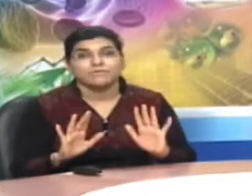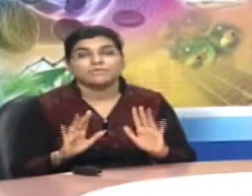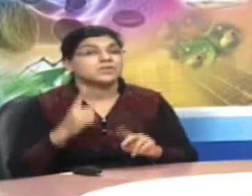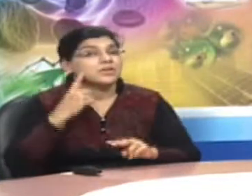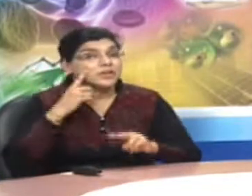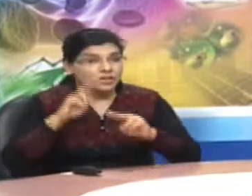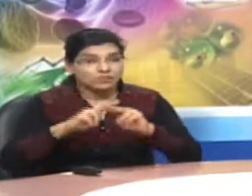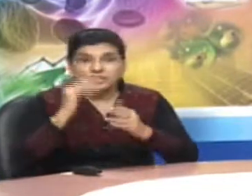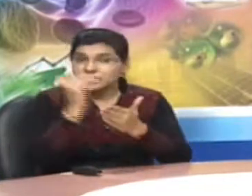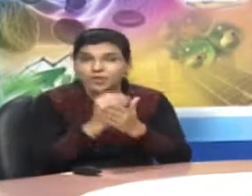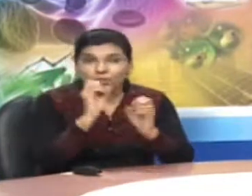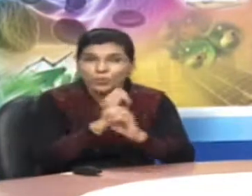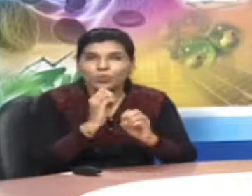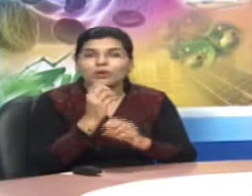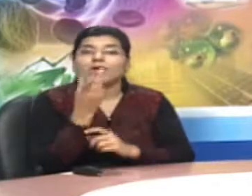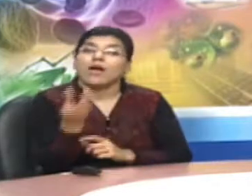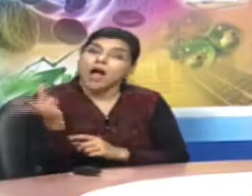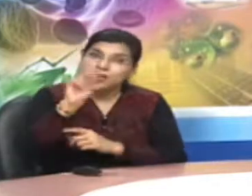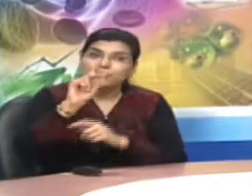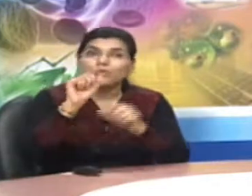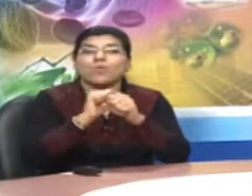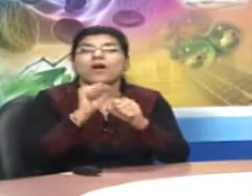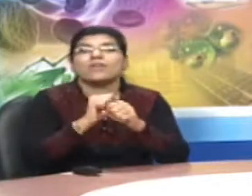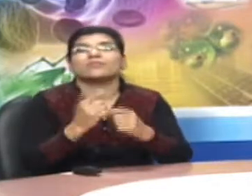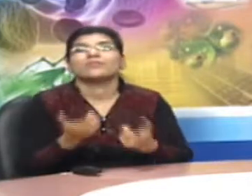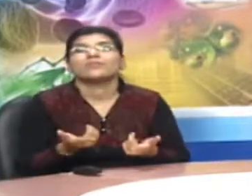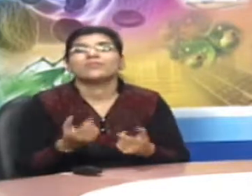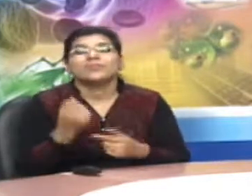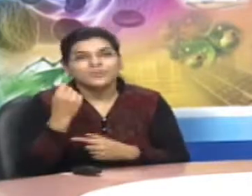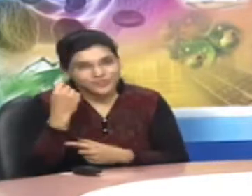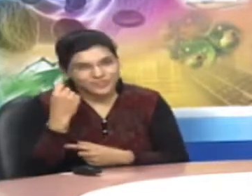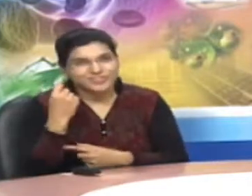Saving it with a name that you don't forget is very important.